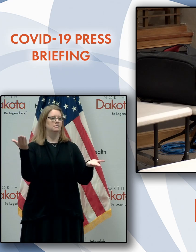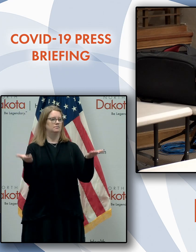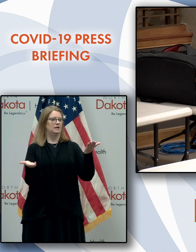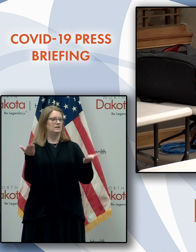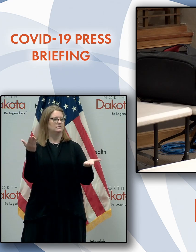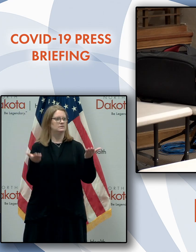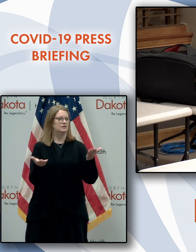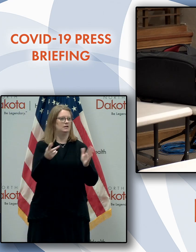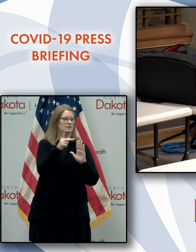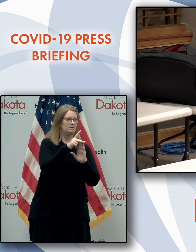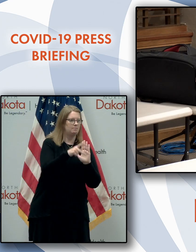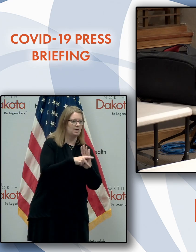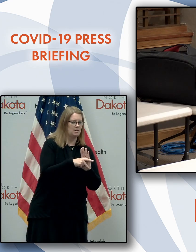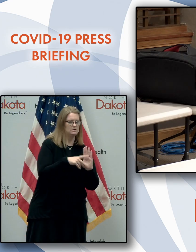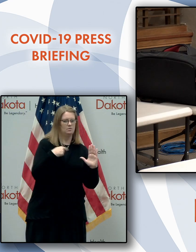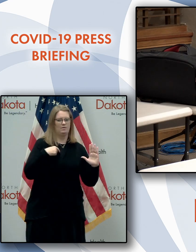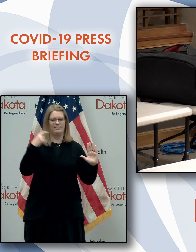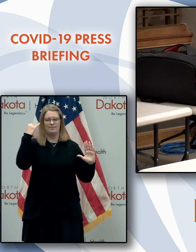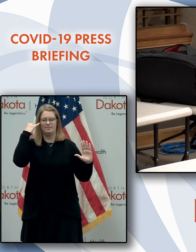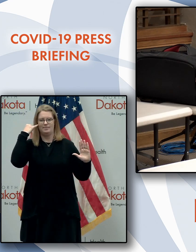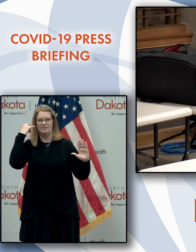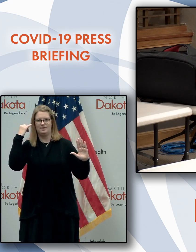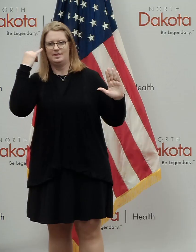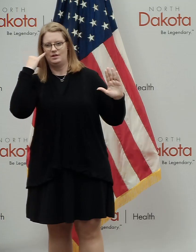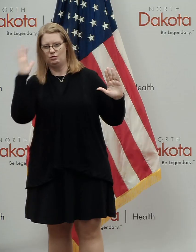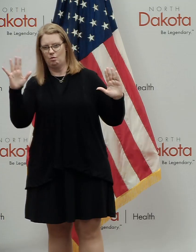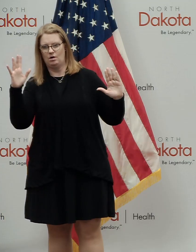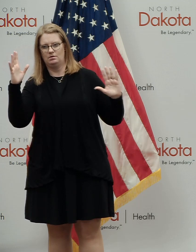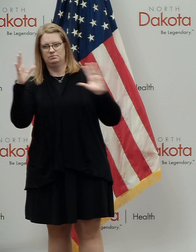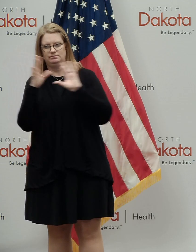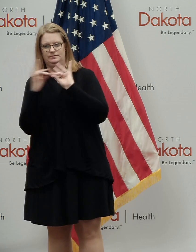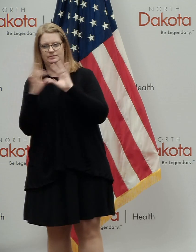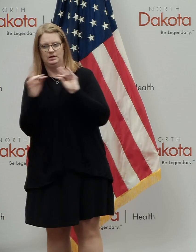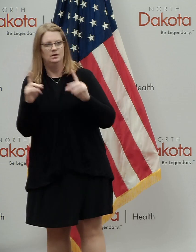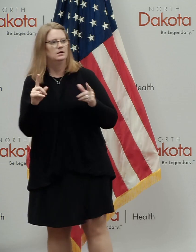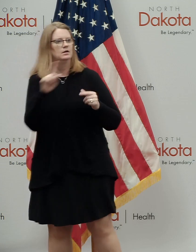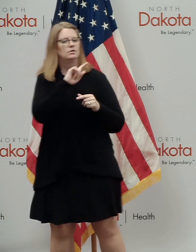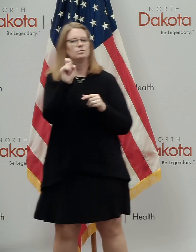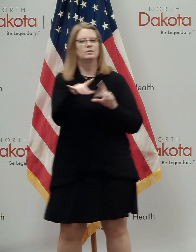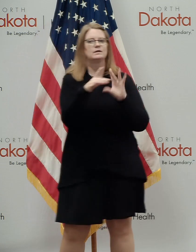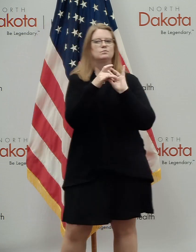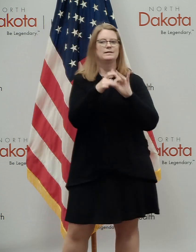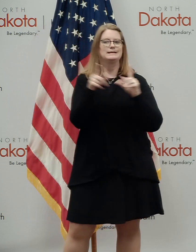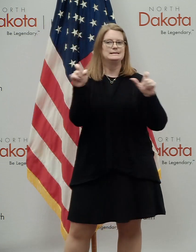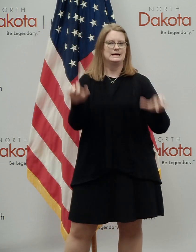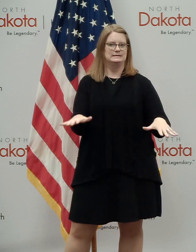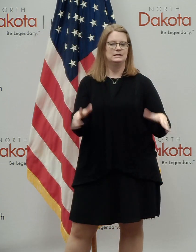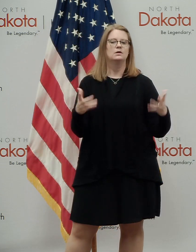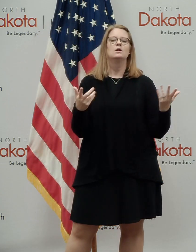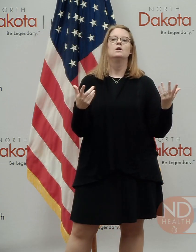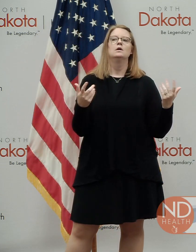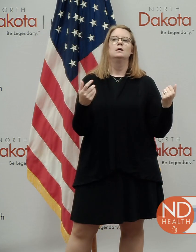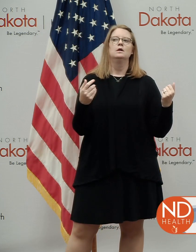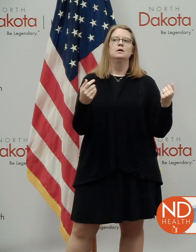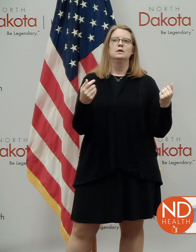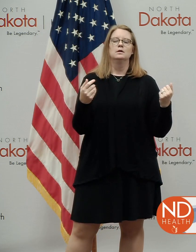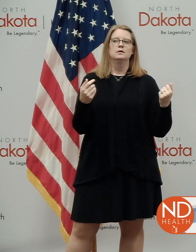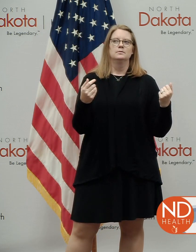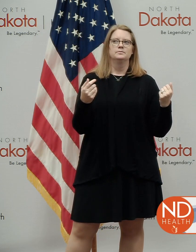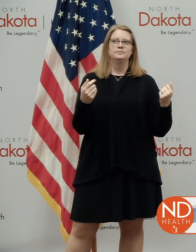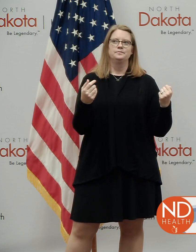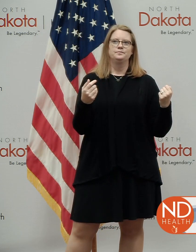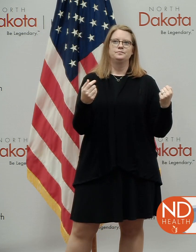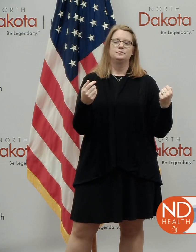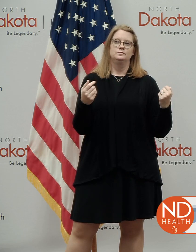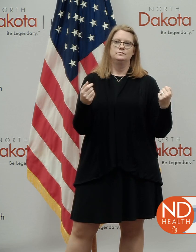that policy with that mindset? Yeah, so question on testing. I think it's important for us to